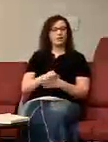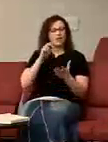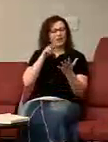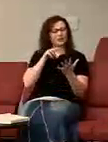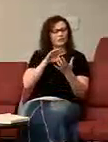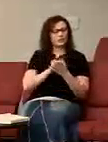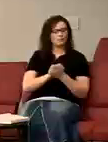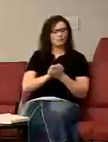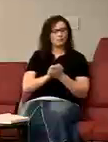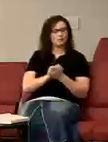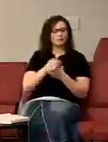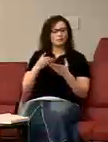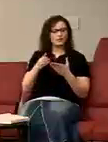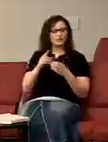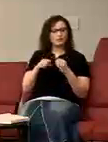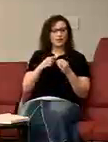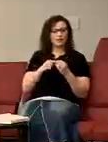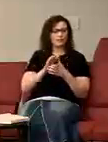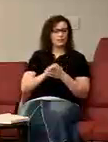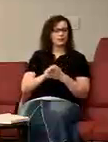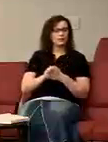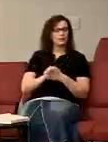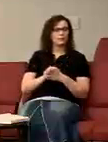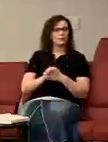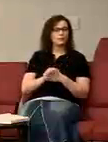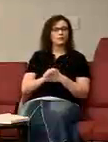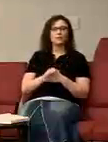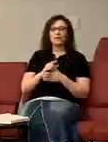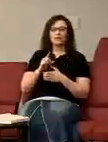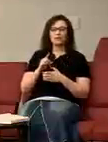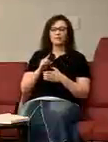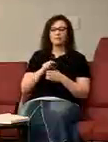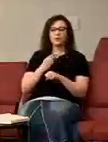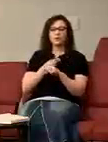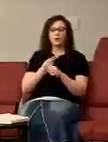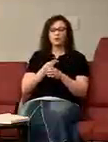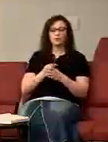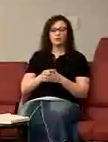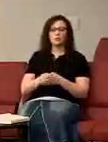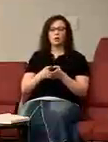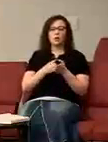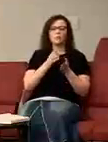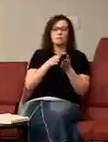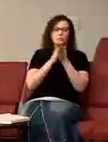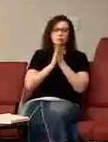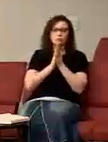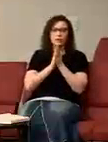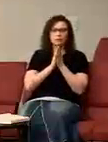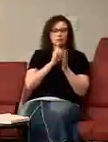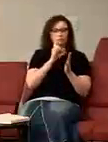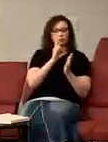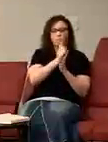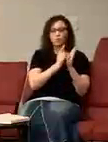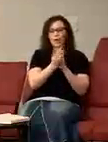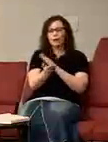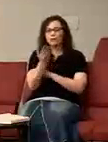but he's a great guy. But anyway, one of the things he said, he used to pray for 2 hours or an hour in the morning. And the guy came in one day